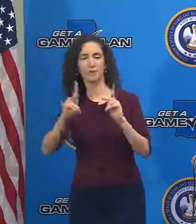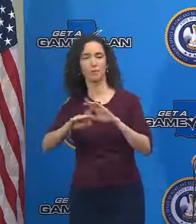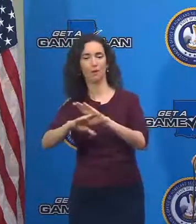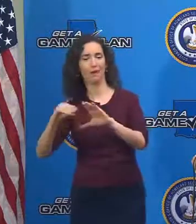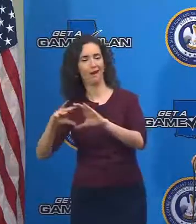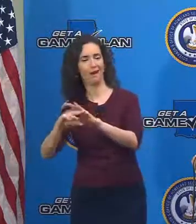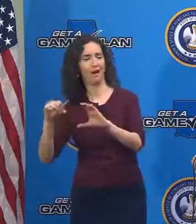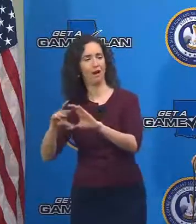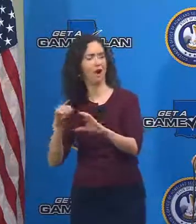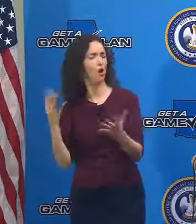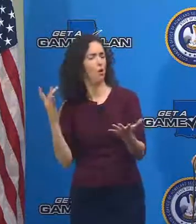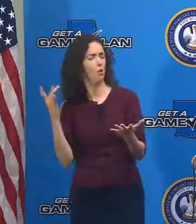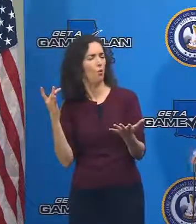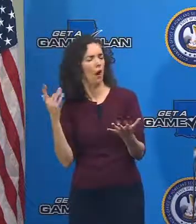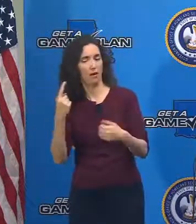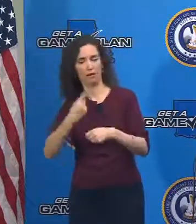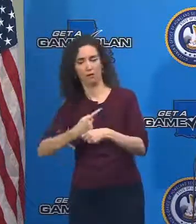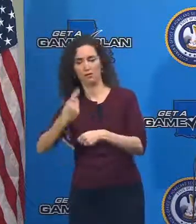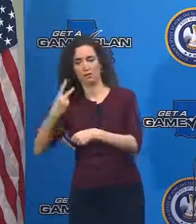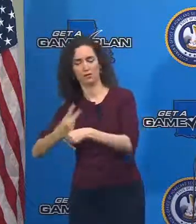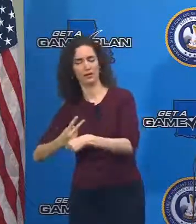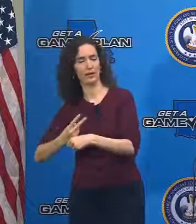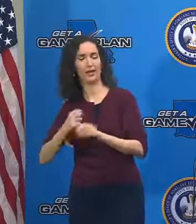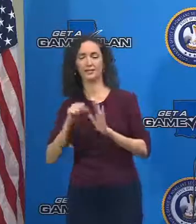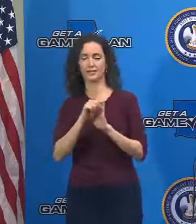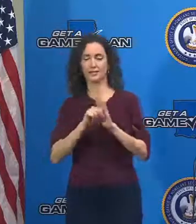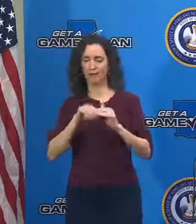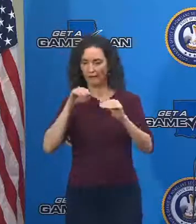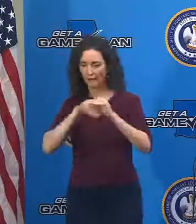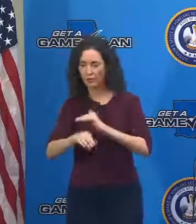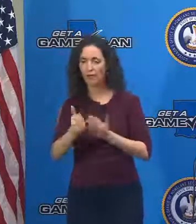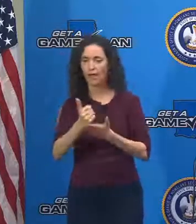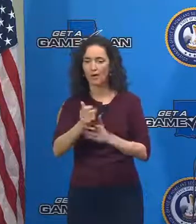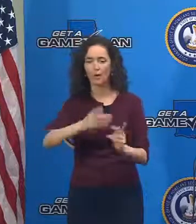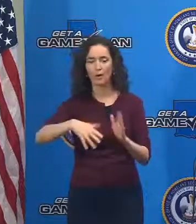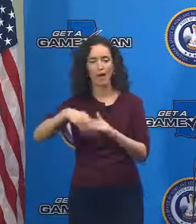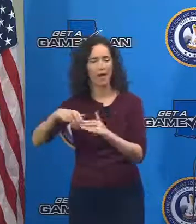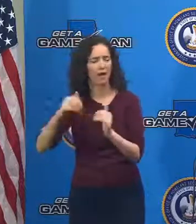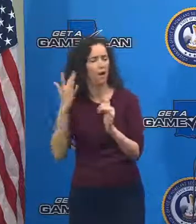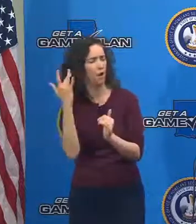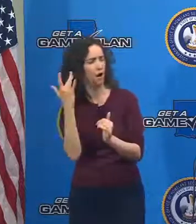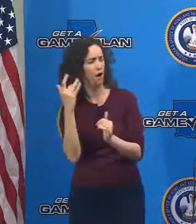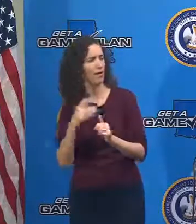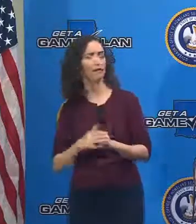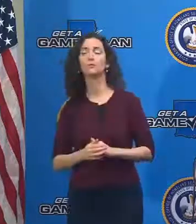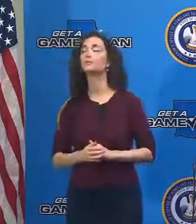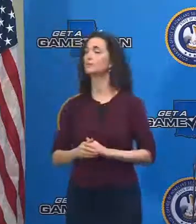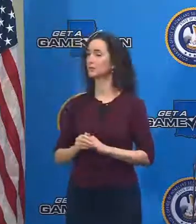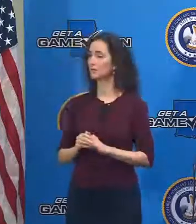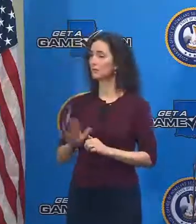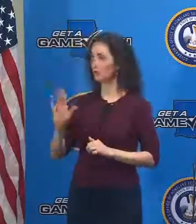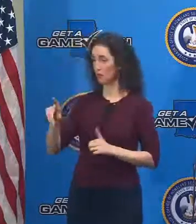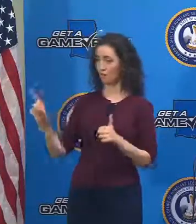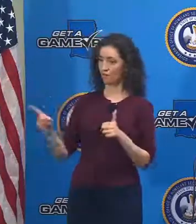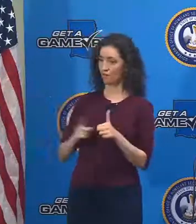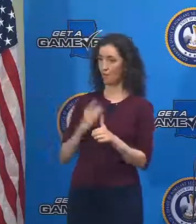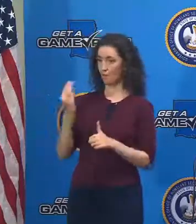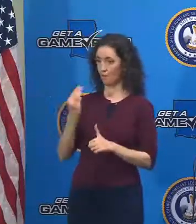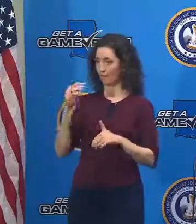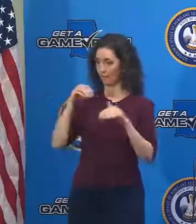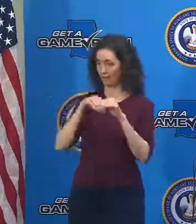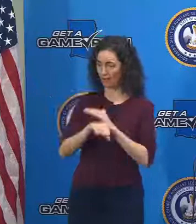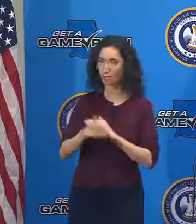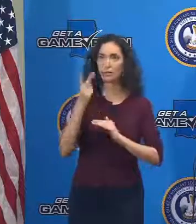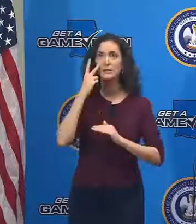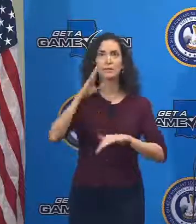evacuated. Why did it take so many days for the state to get in and start leaving? Well, like I had said, we went in Monday. We looked at